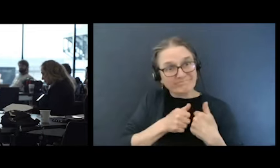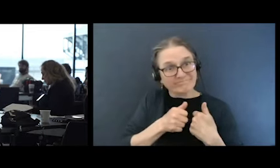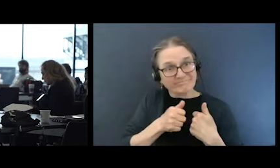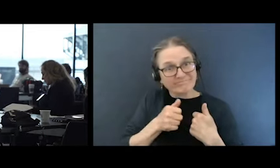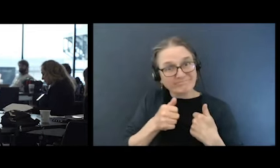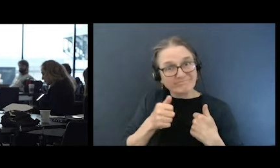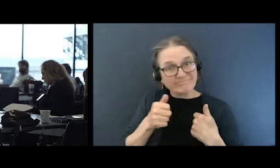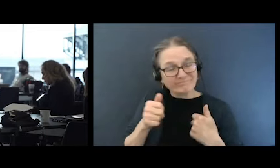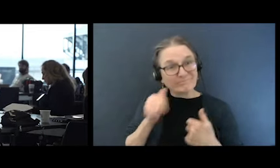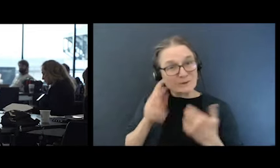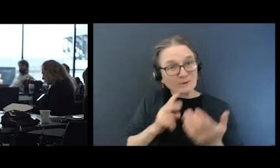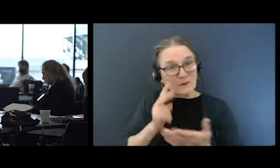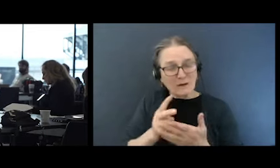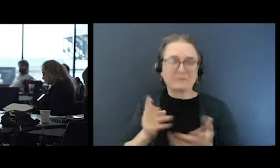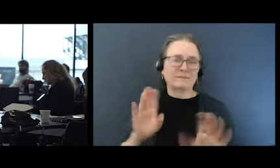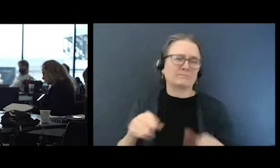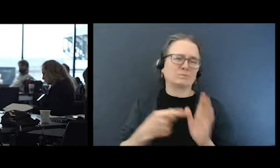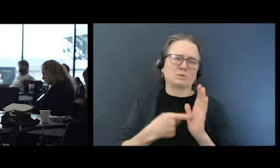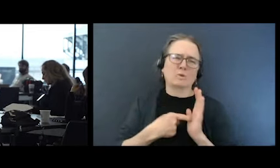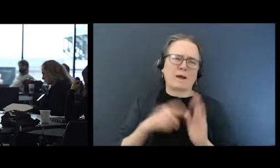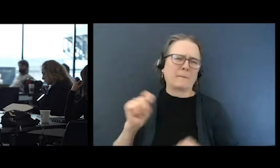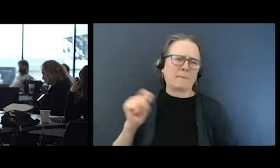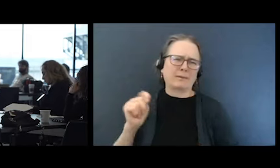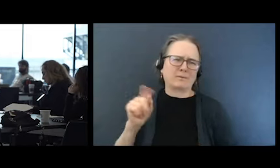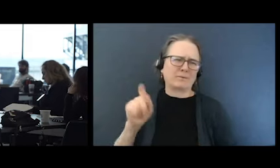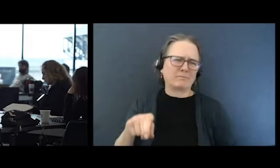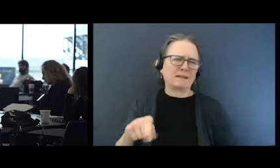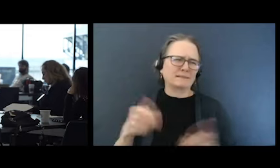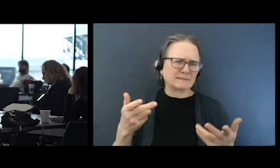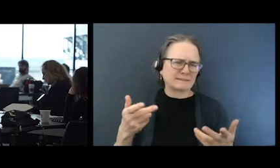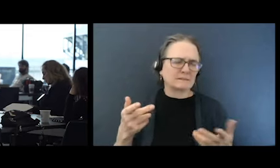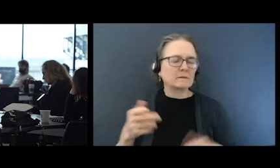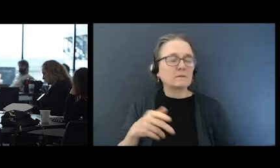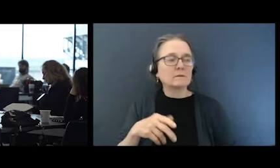Because with, whoever rides the bus, there's a very broad range.